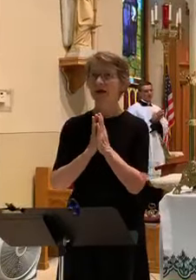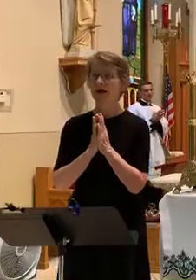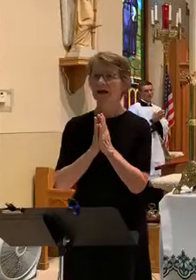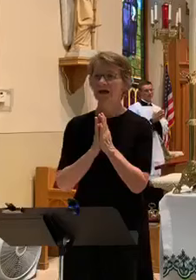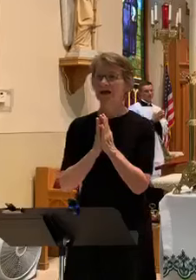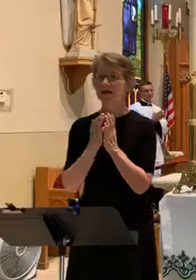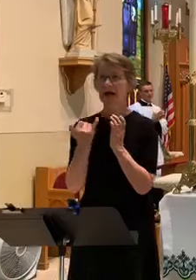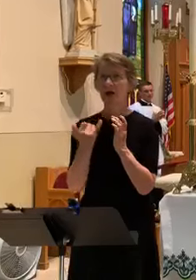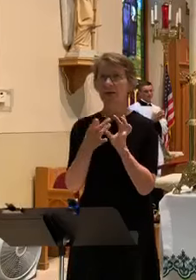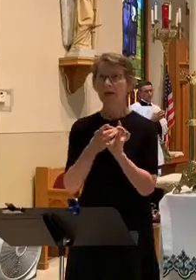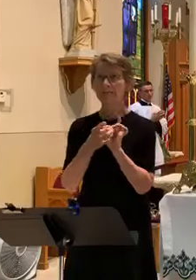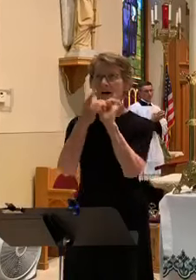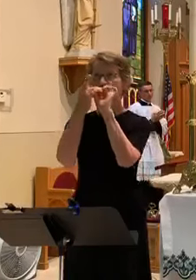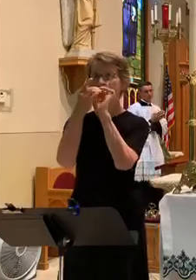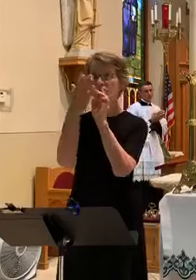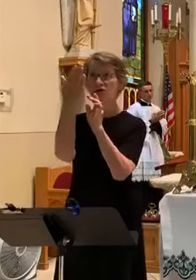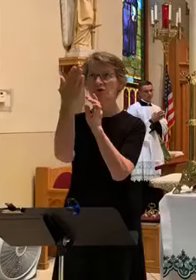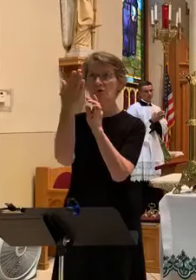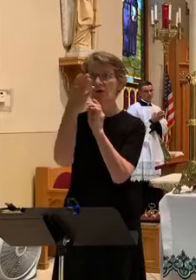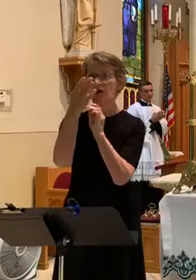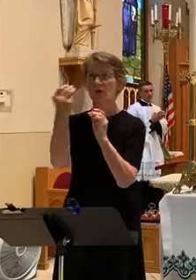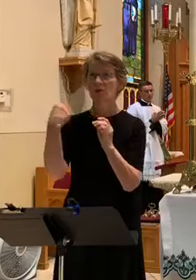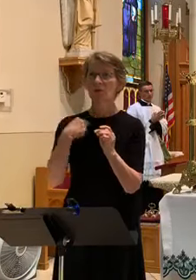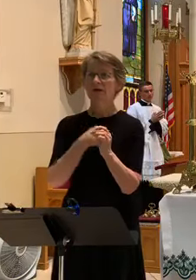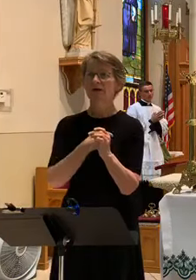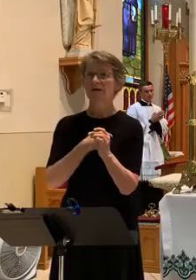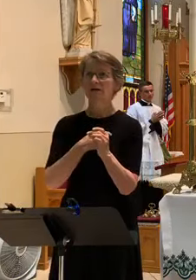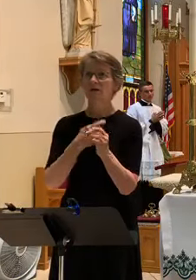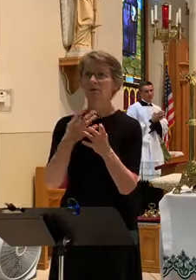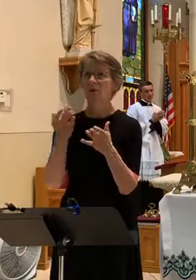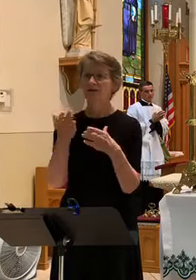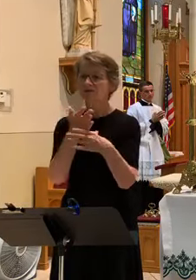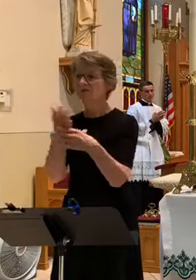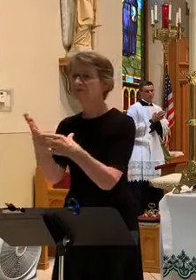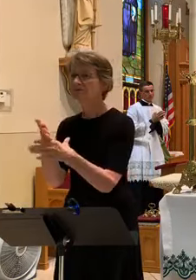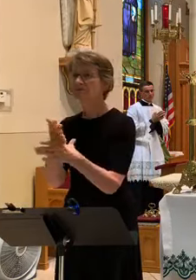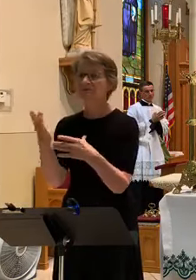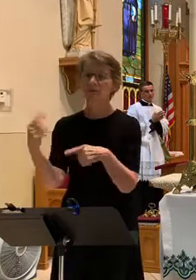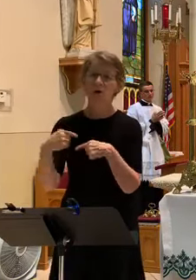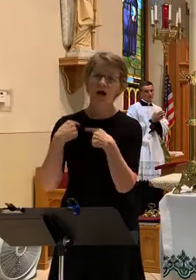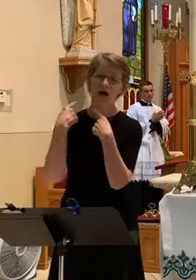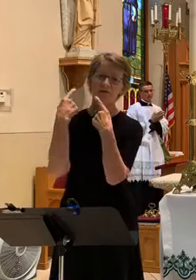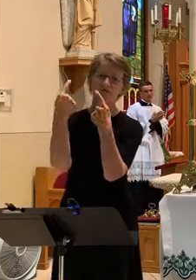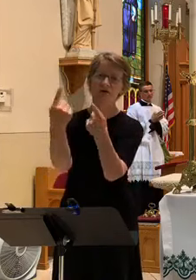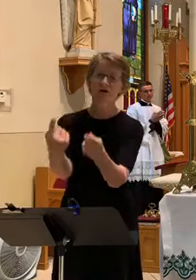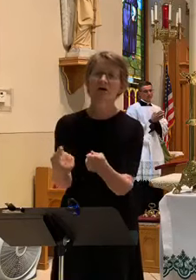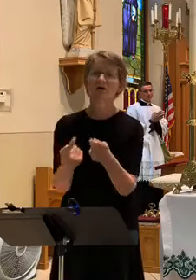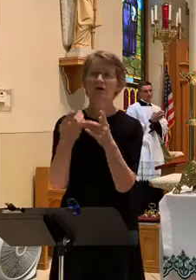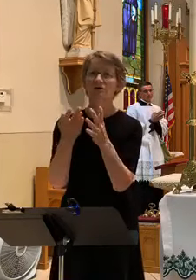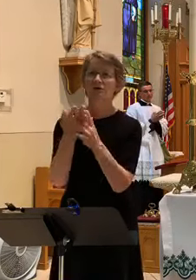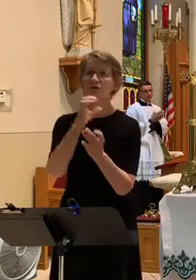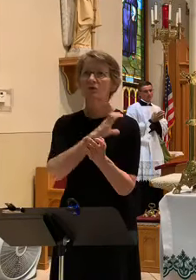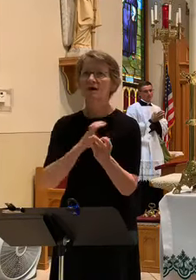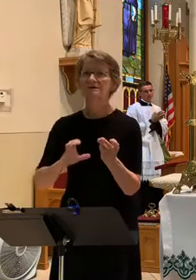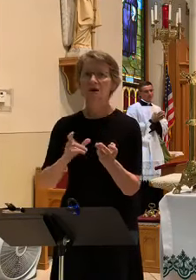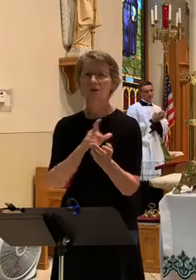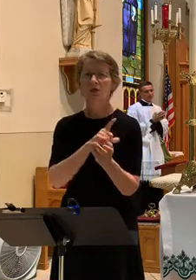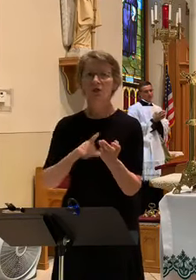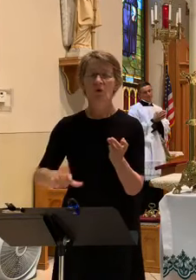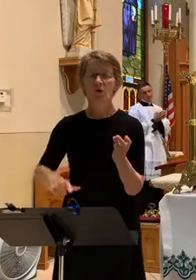bound to you in lasting charity, we may bear fruit that lasts forever, through Christ our